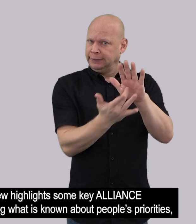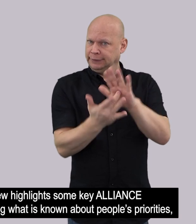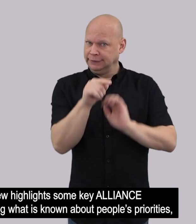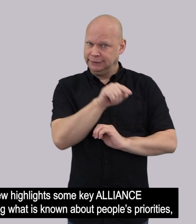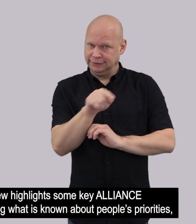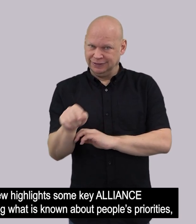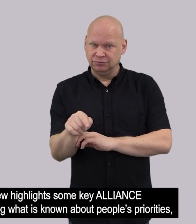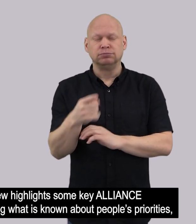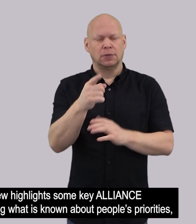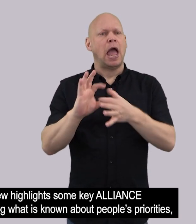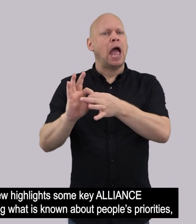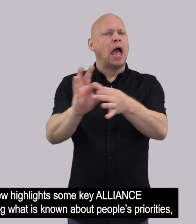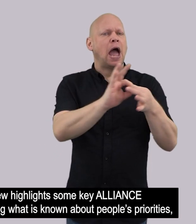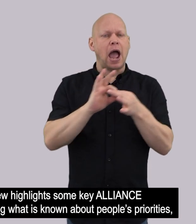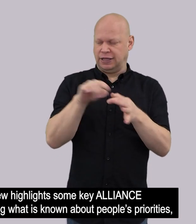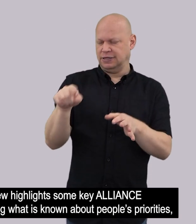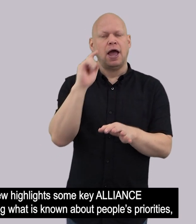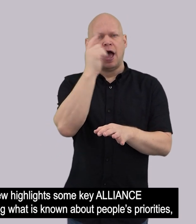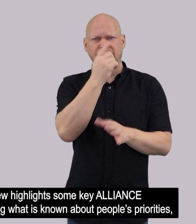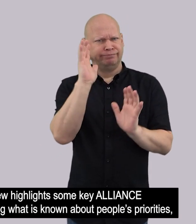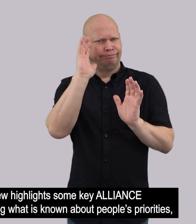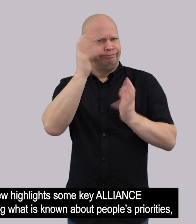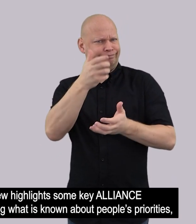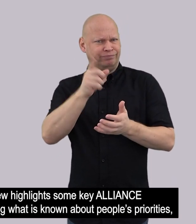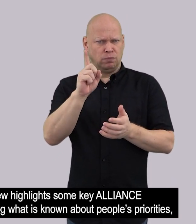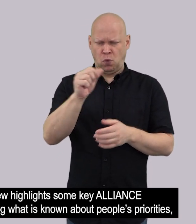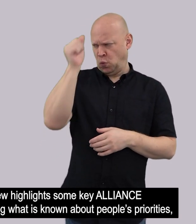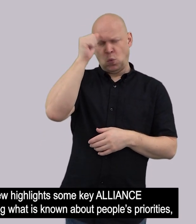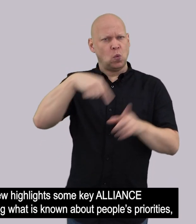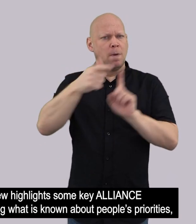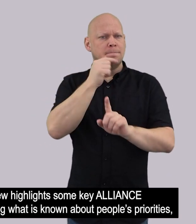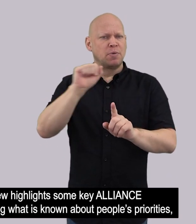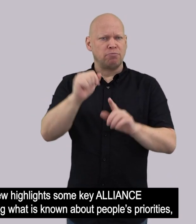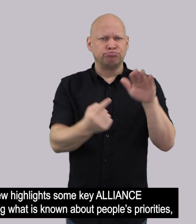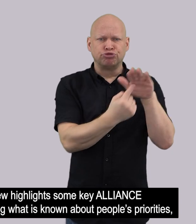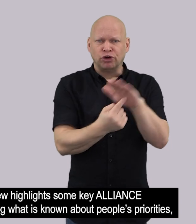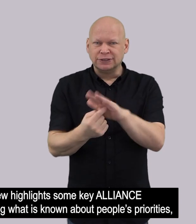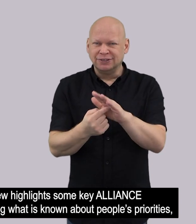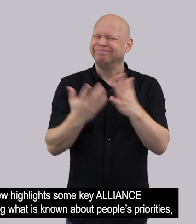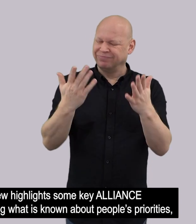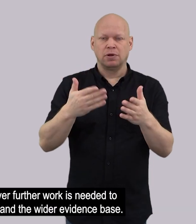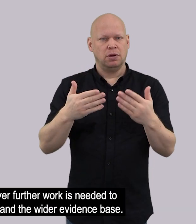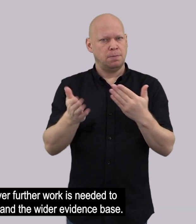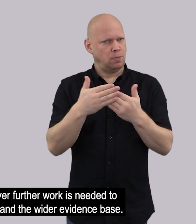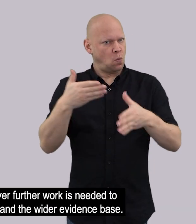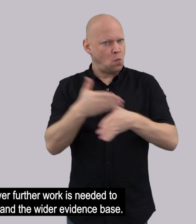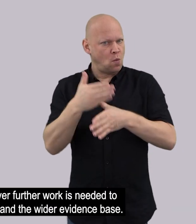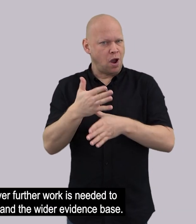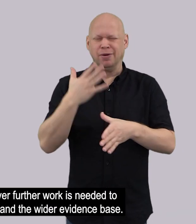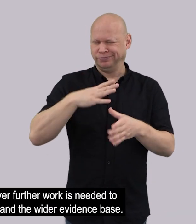Two, this review highlights some key alliance evidence concerning what is known about people's priorities. However, further work is needed to understand